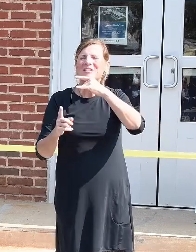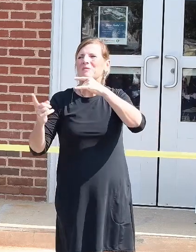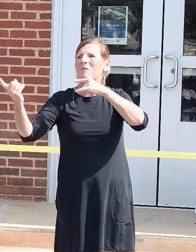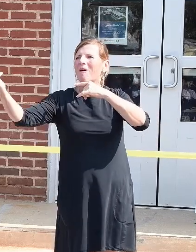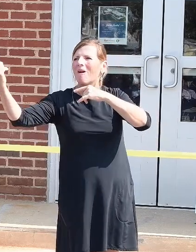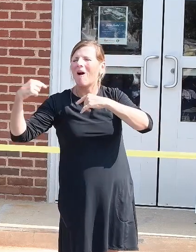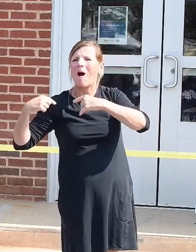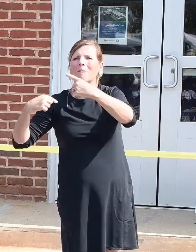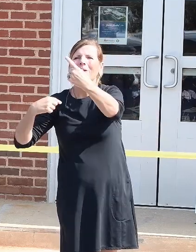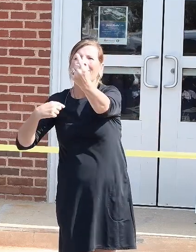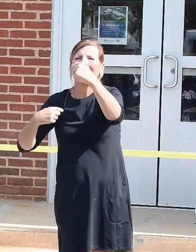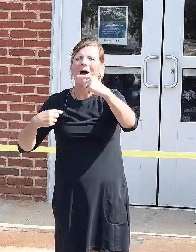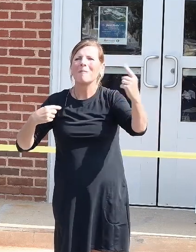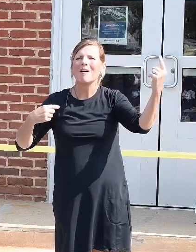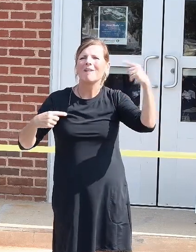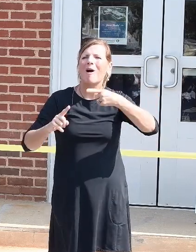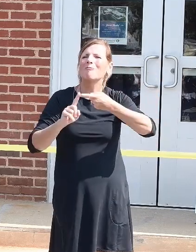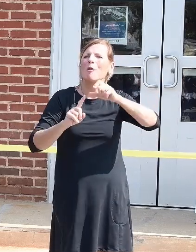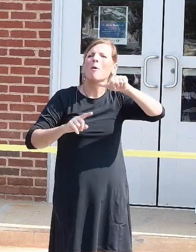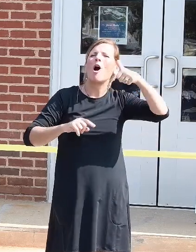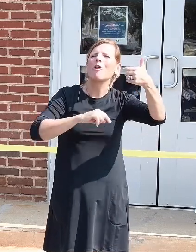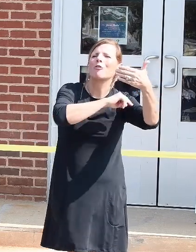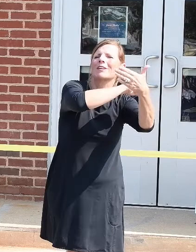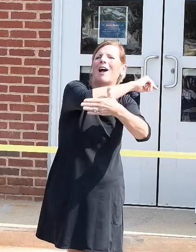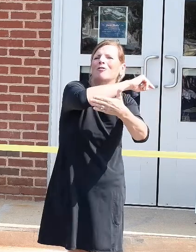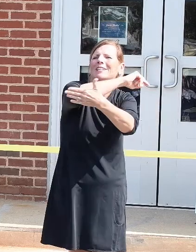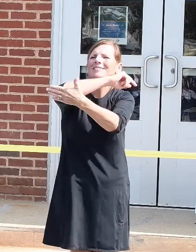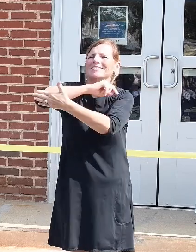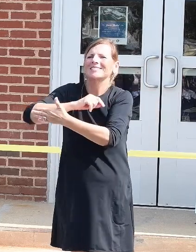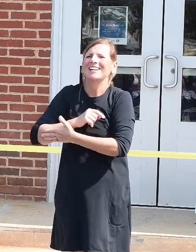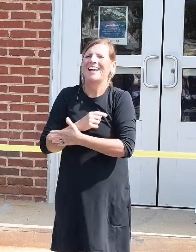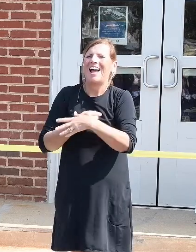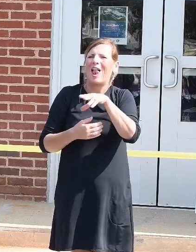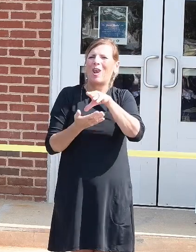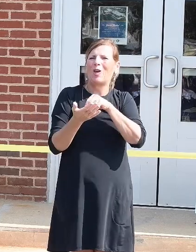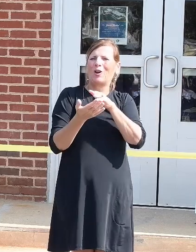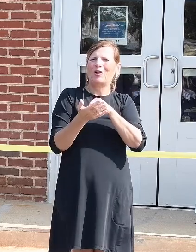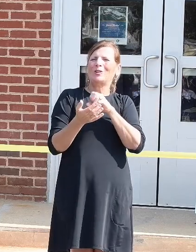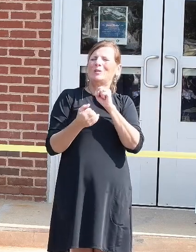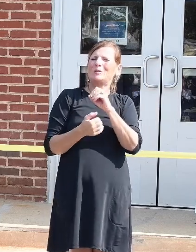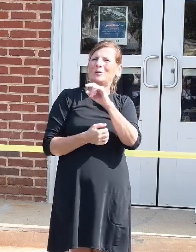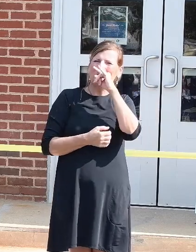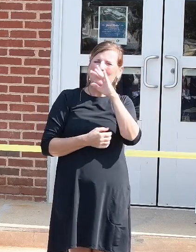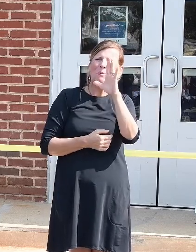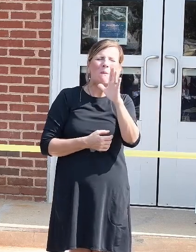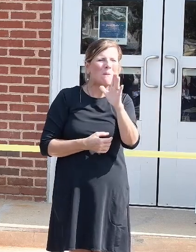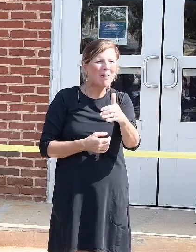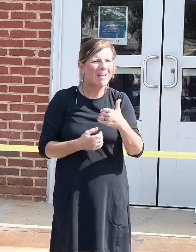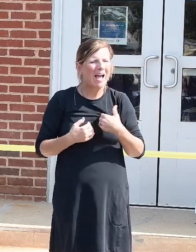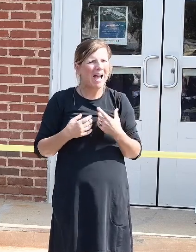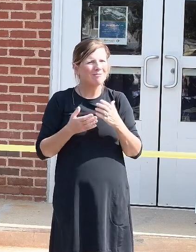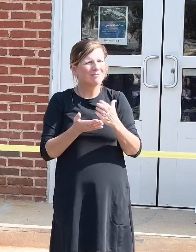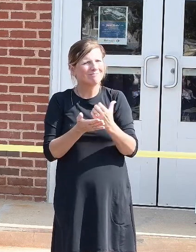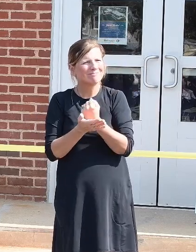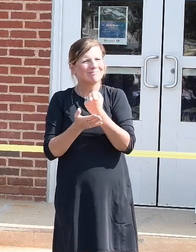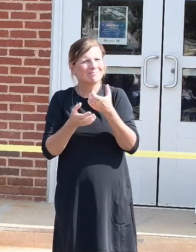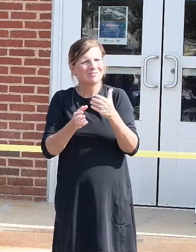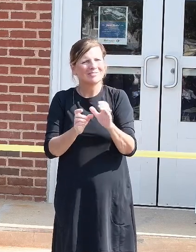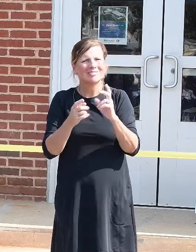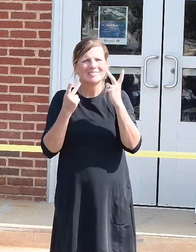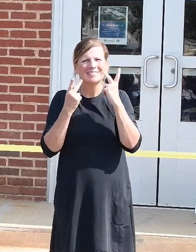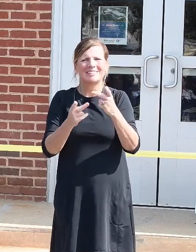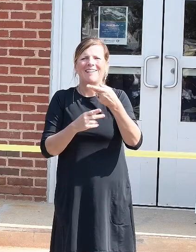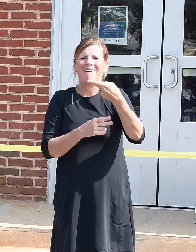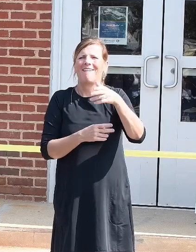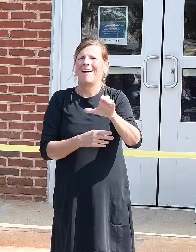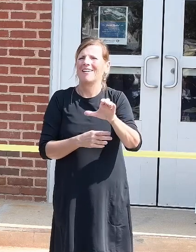counties into Howard County and will learn. So they'll get a chance to see what Howard County is all about